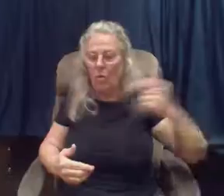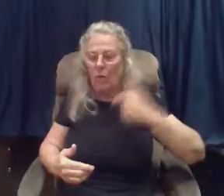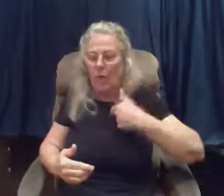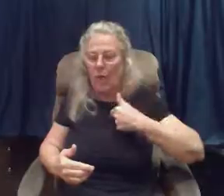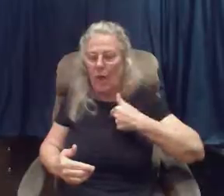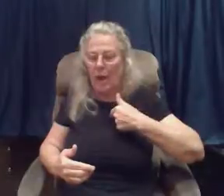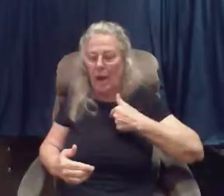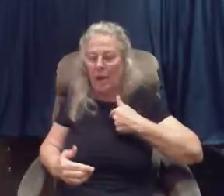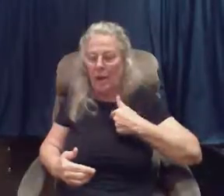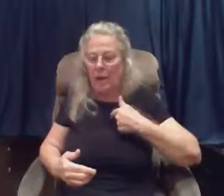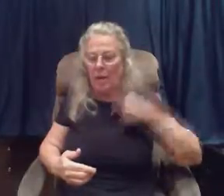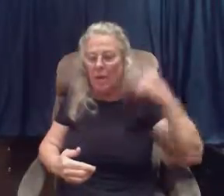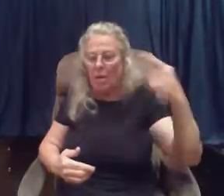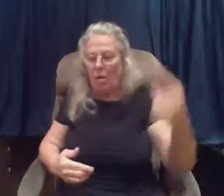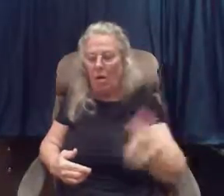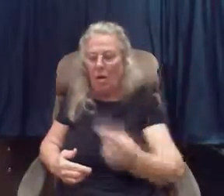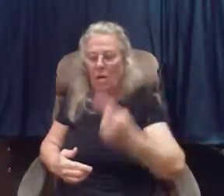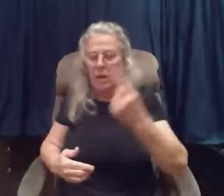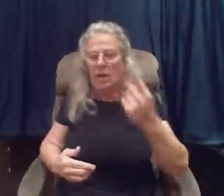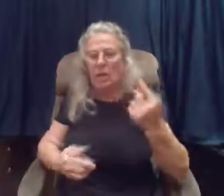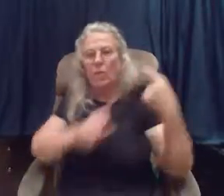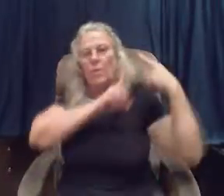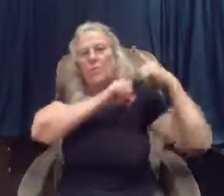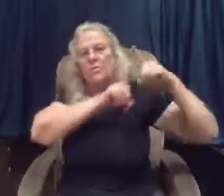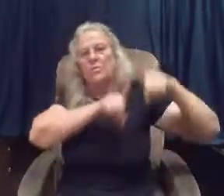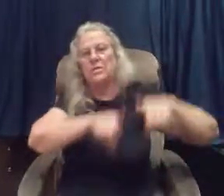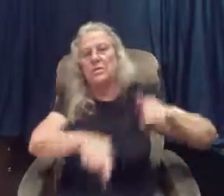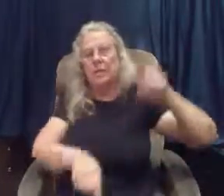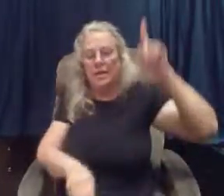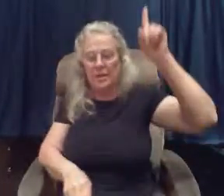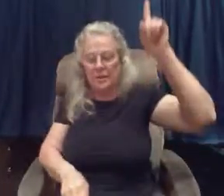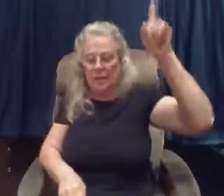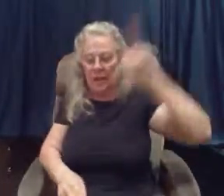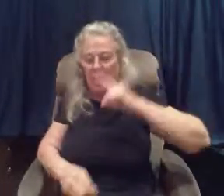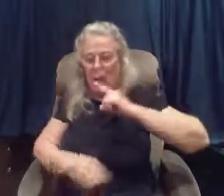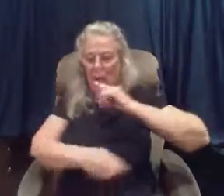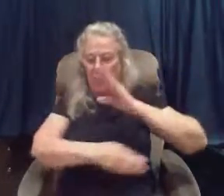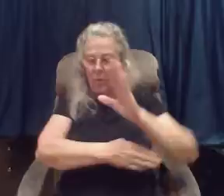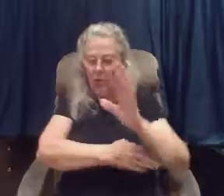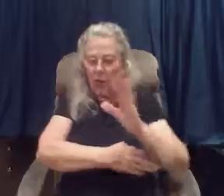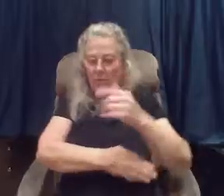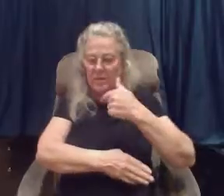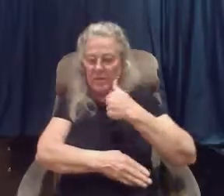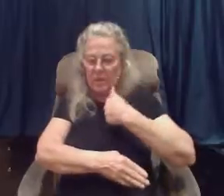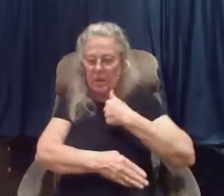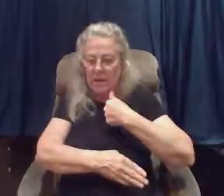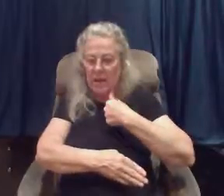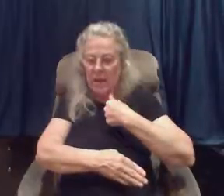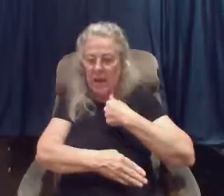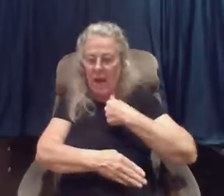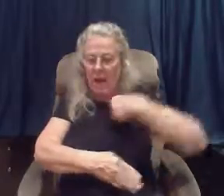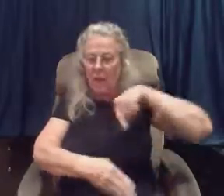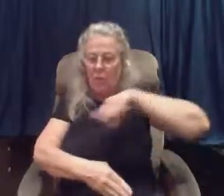Nevermore will I be all alone, since he promised me that